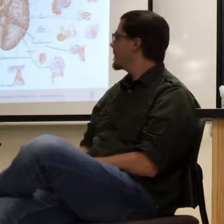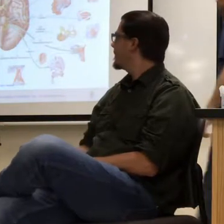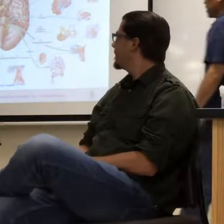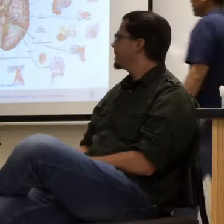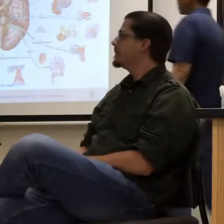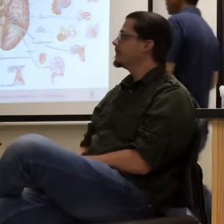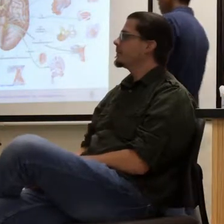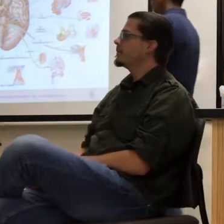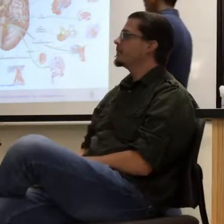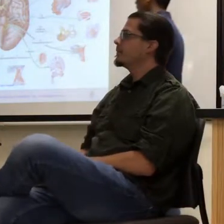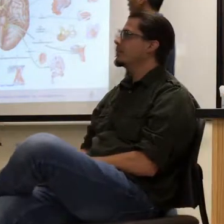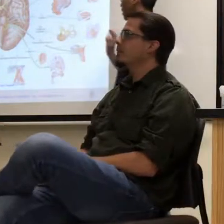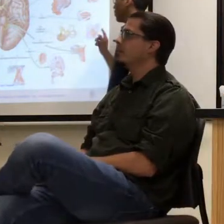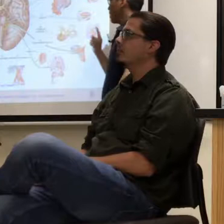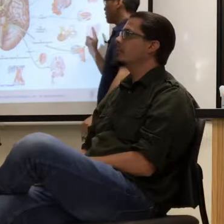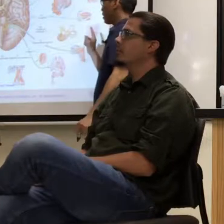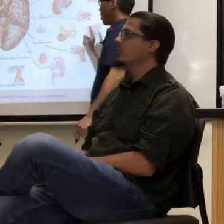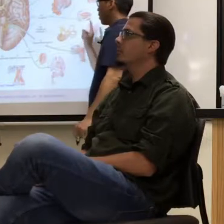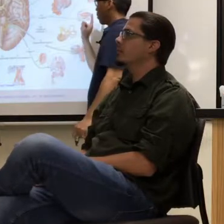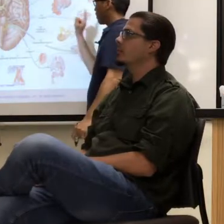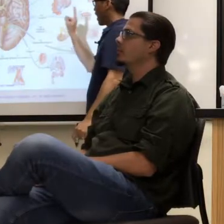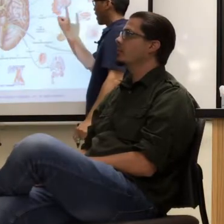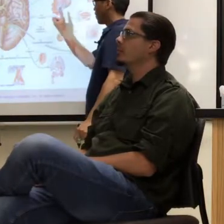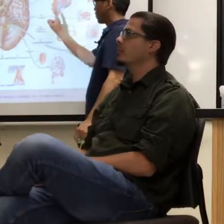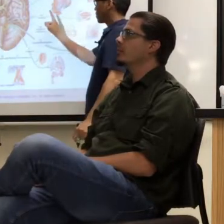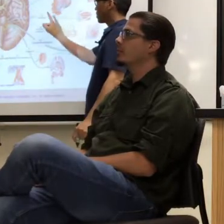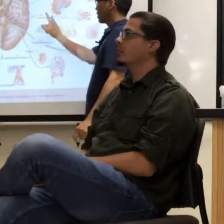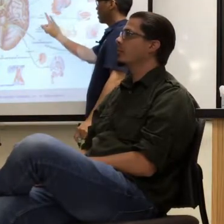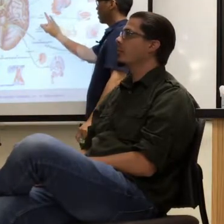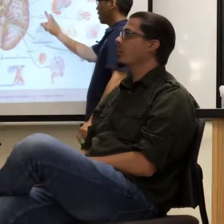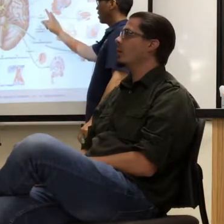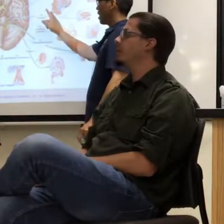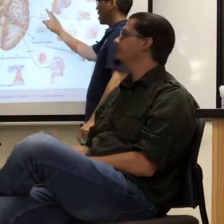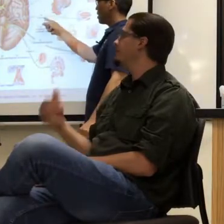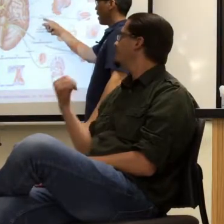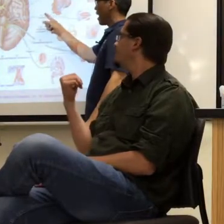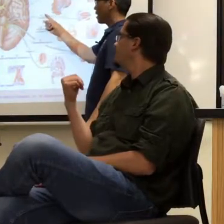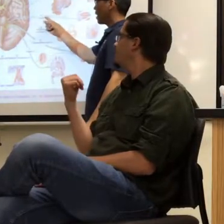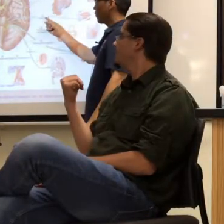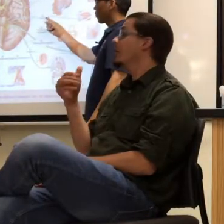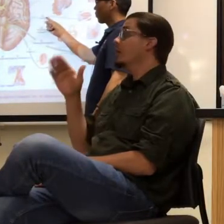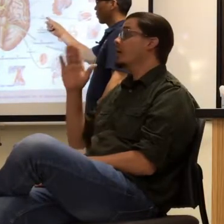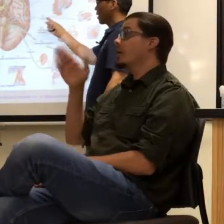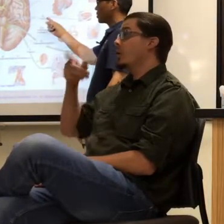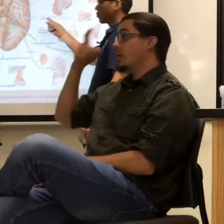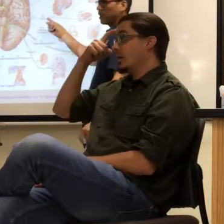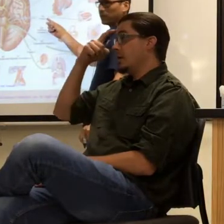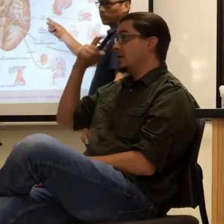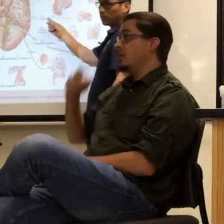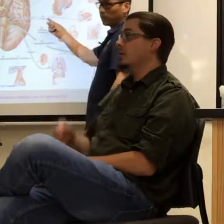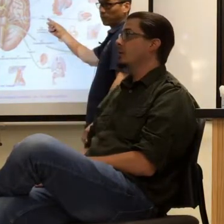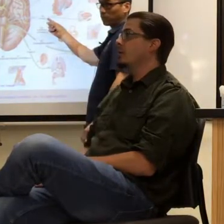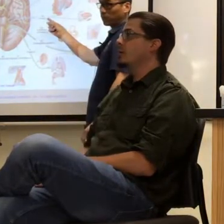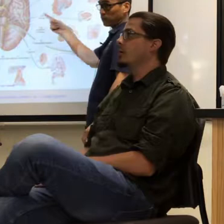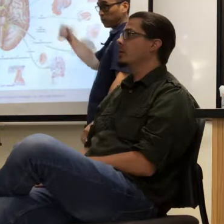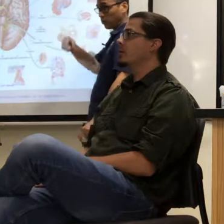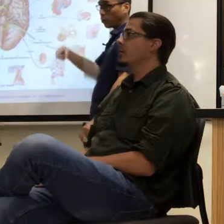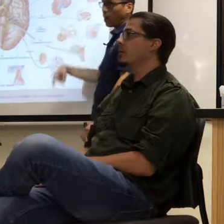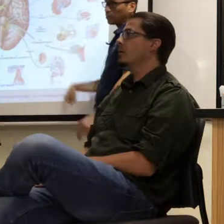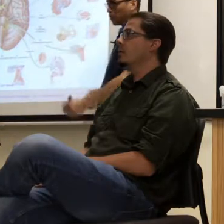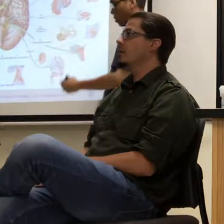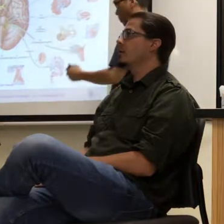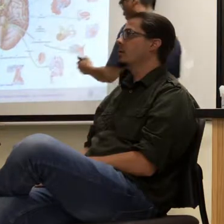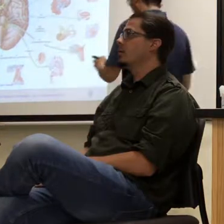maybe hard to see. You need to know that there's a name and a number for each cranial nerve, so